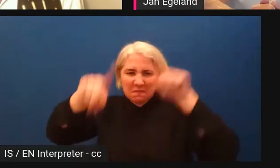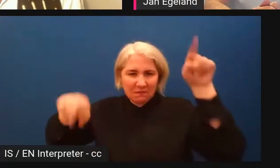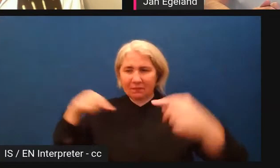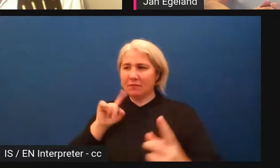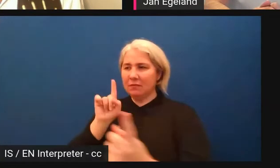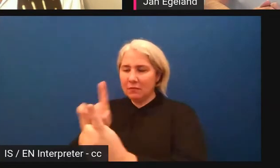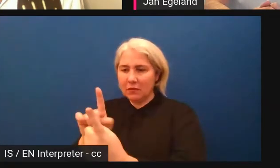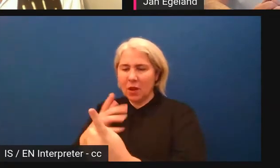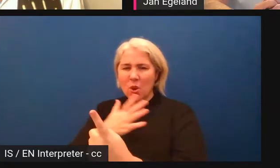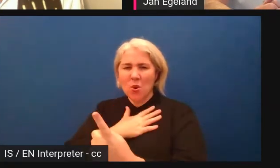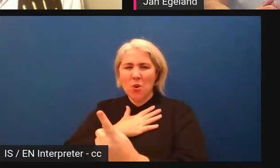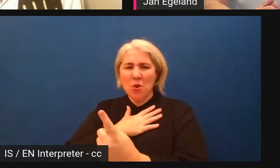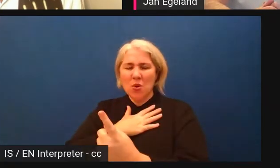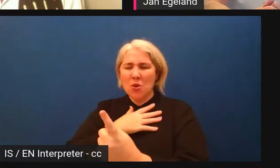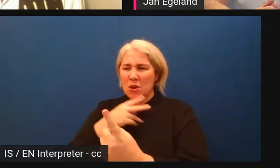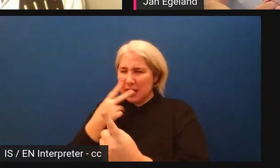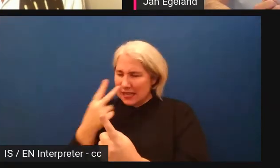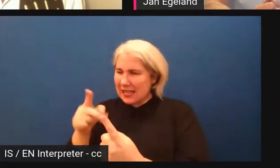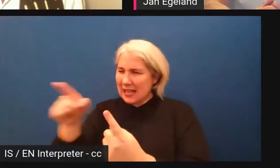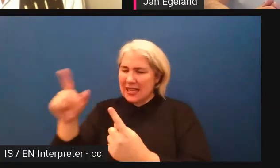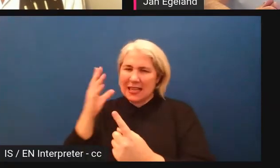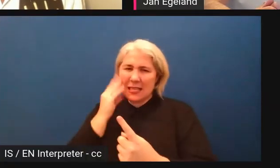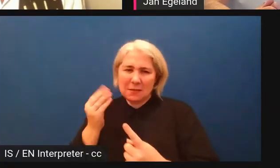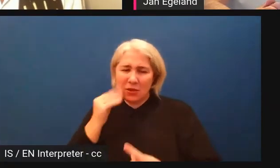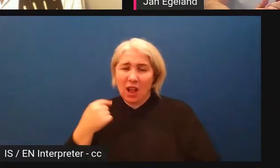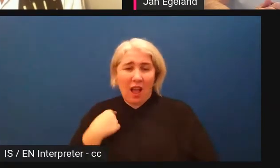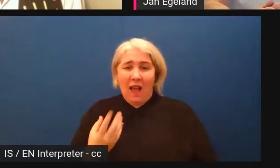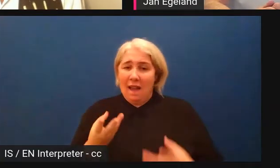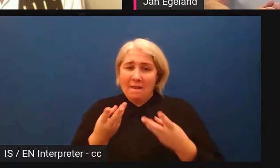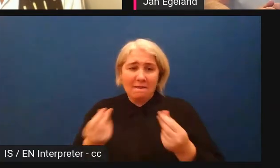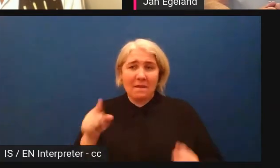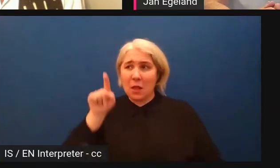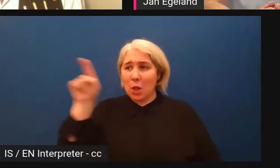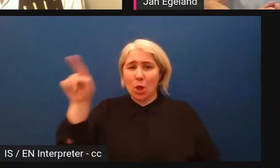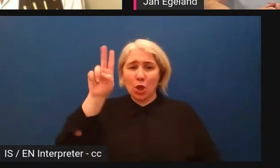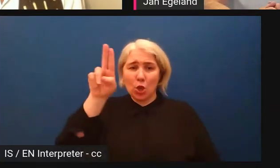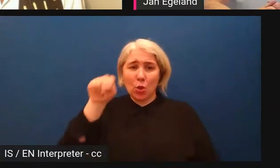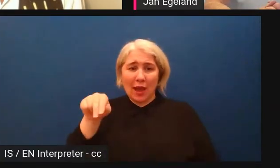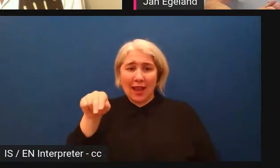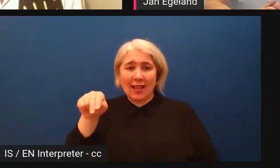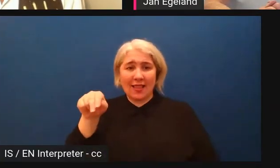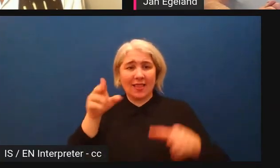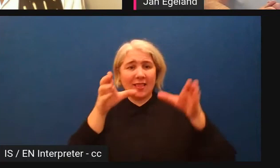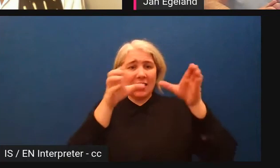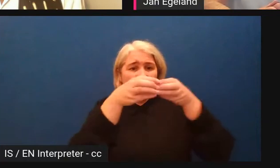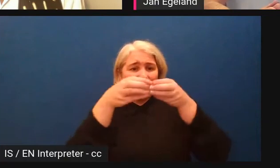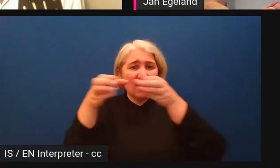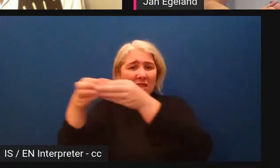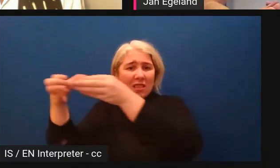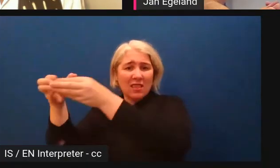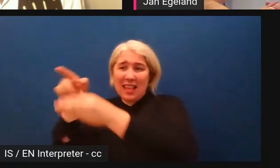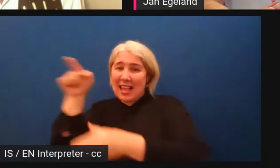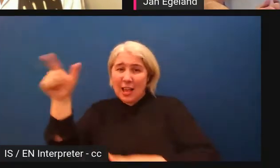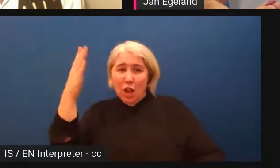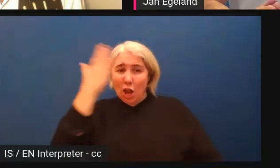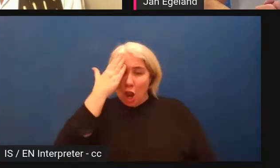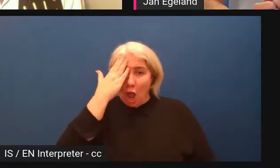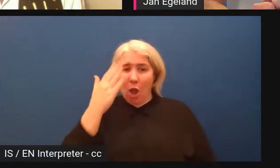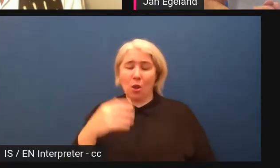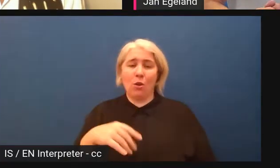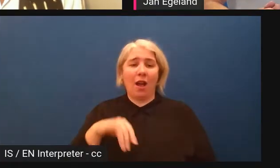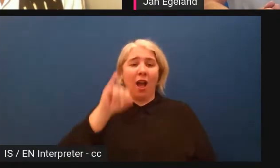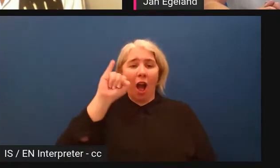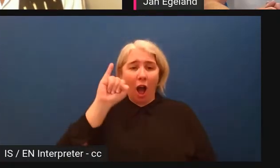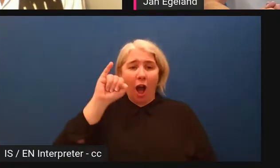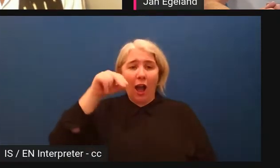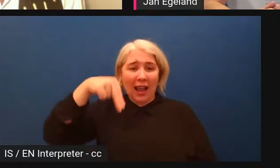afraid of losing market share. You know, UN agencies who were and are, the INGOs were and